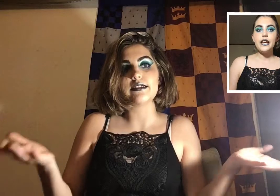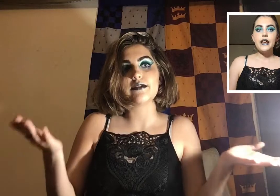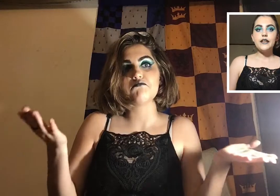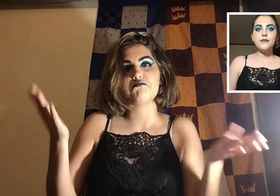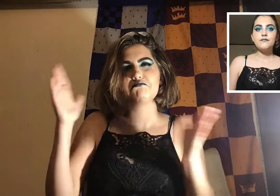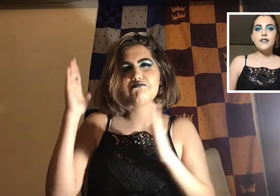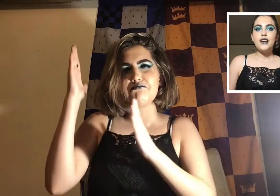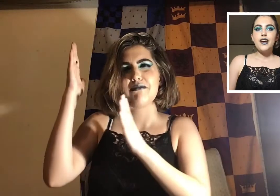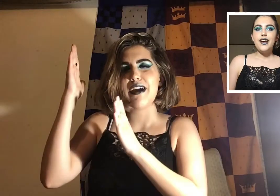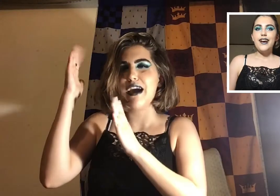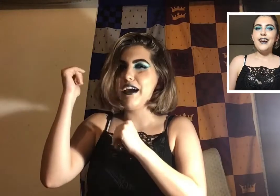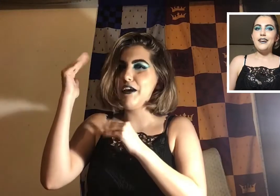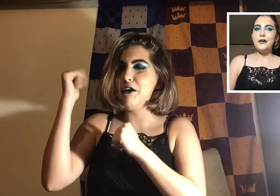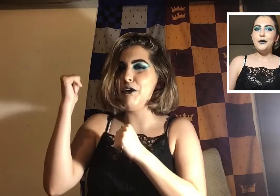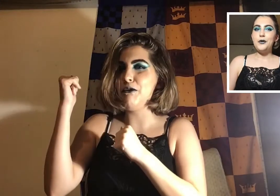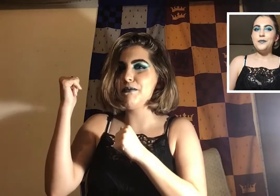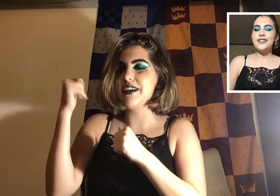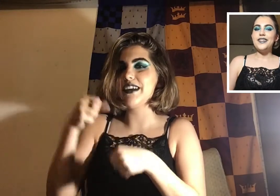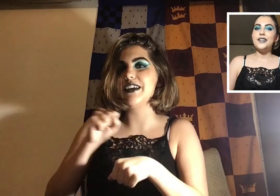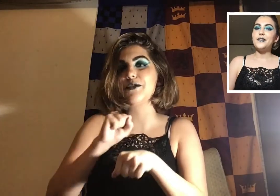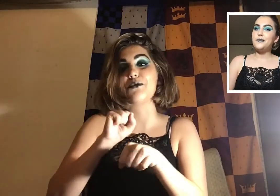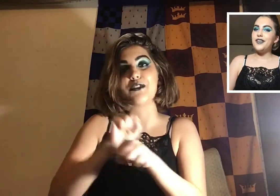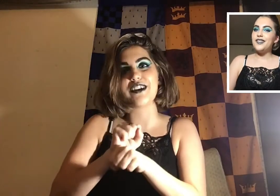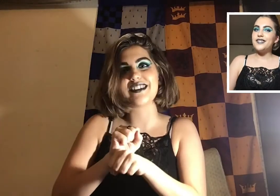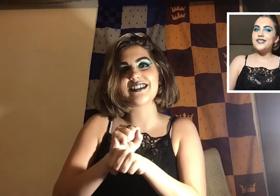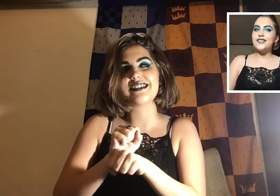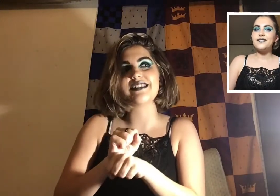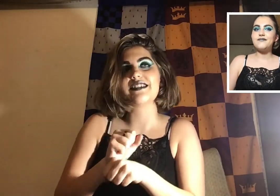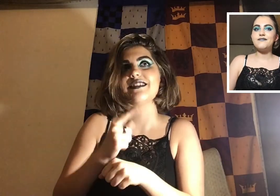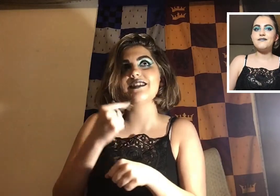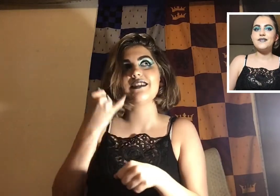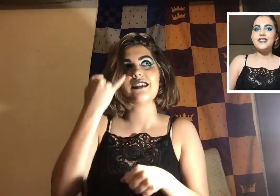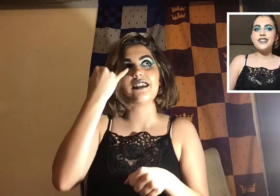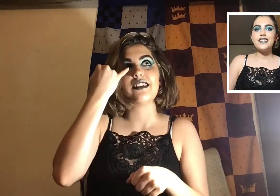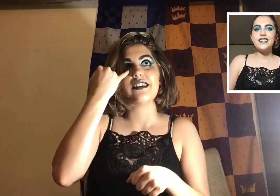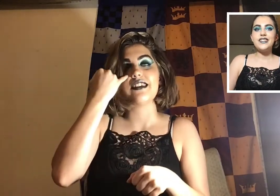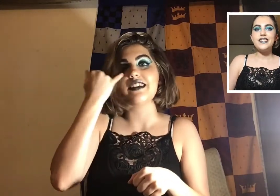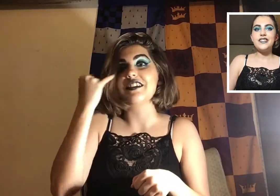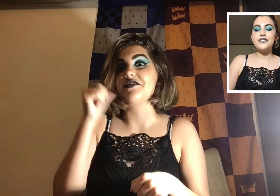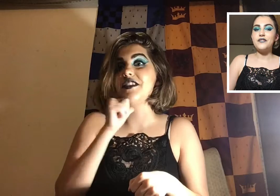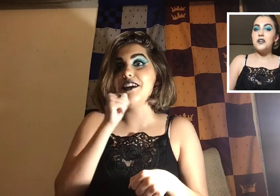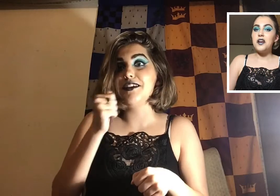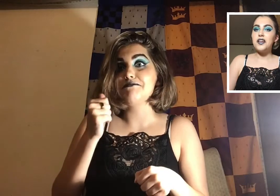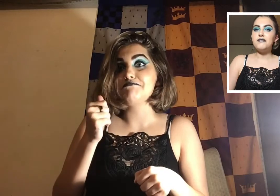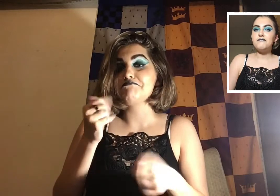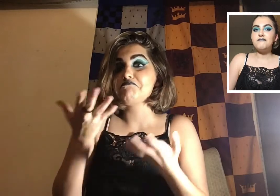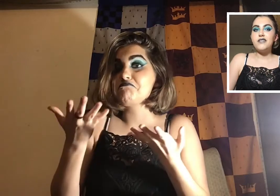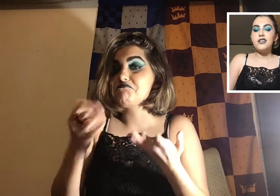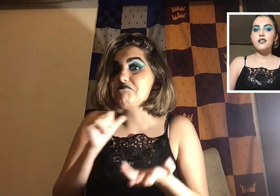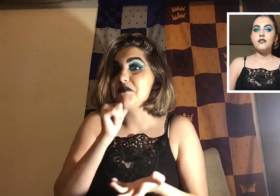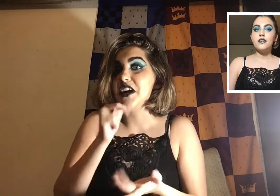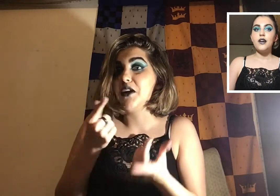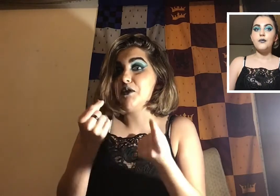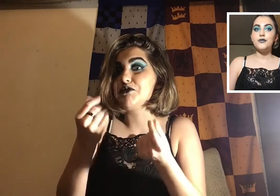Yep. I hope it works. If not, won't do it